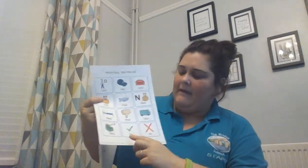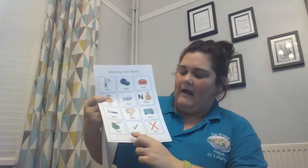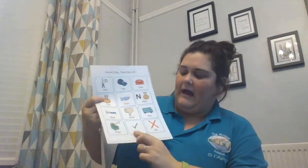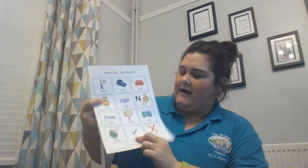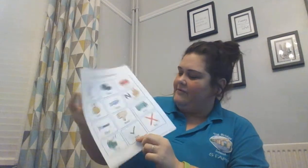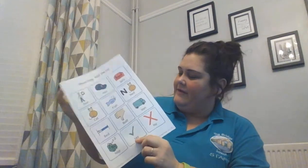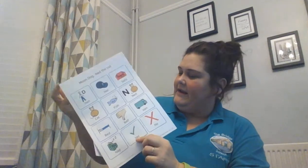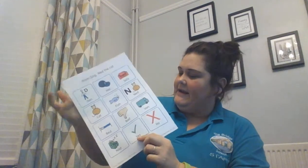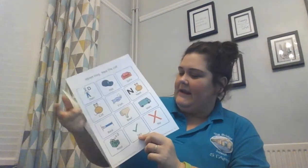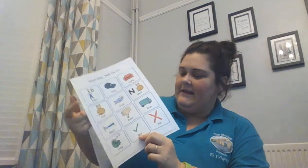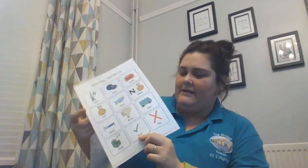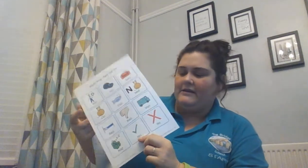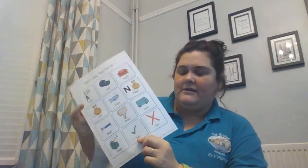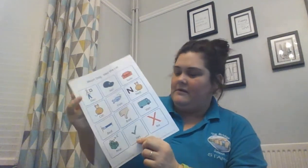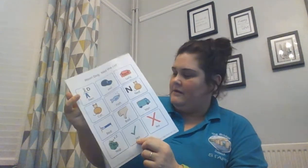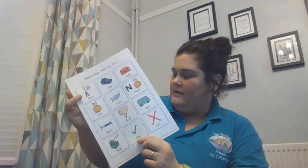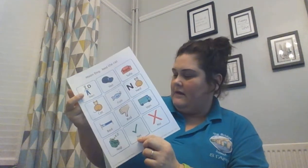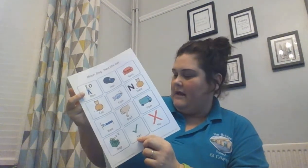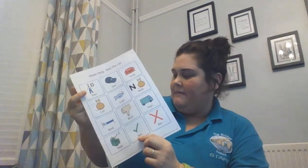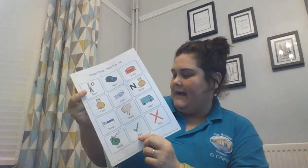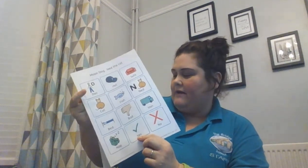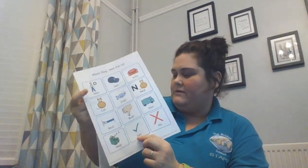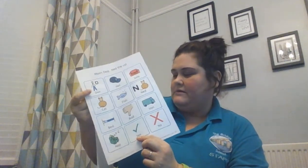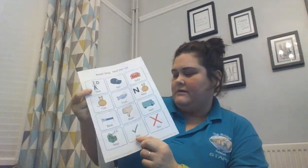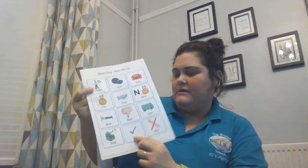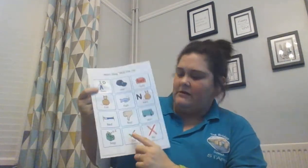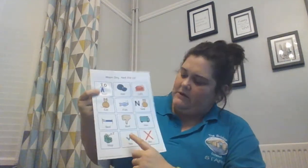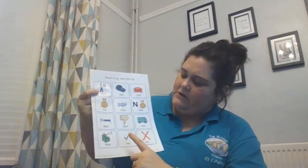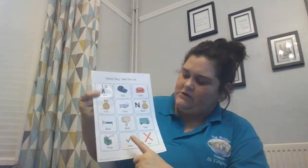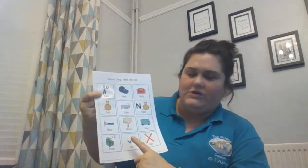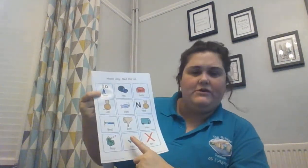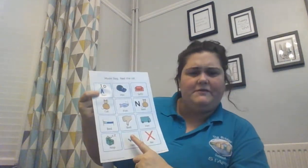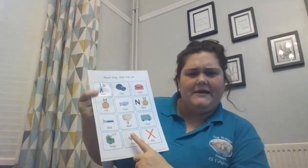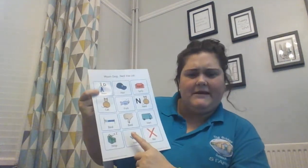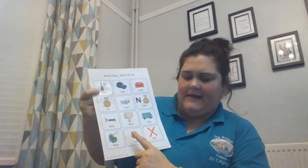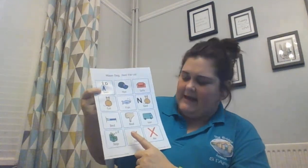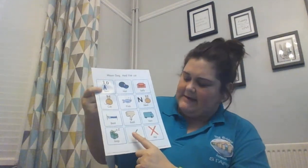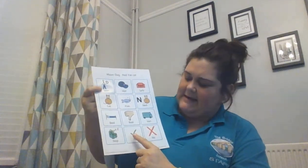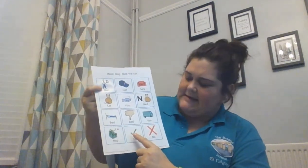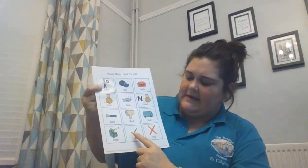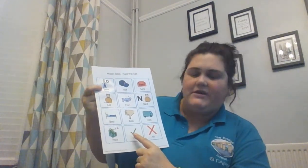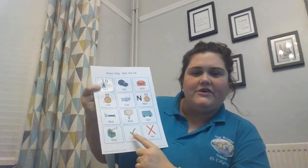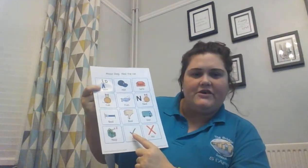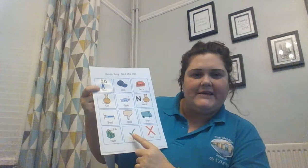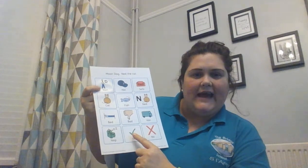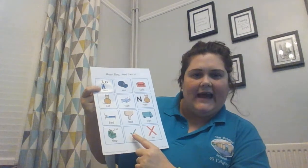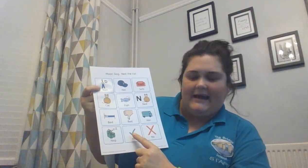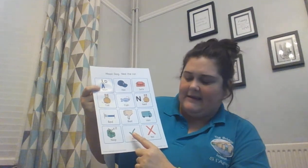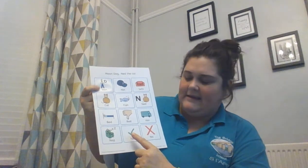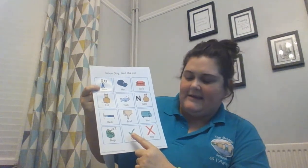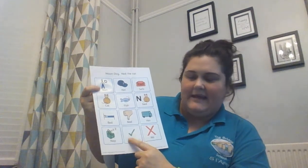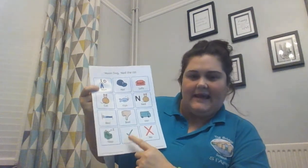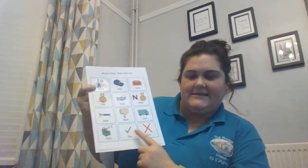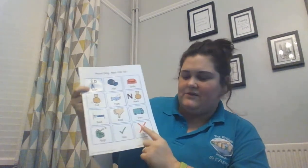And I've written in about, do you think Ned is a good cat? Yes or